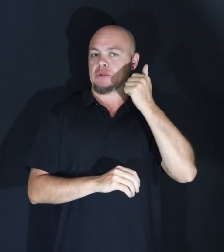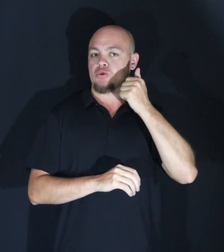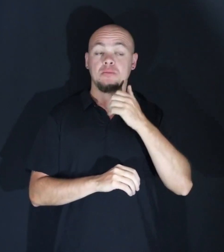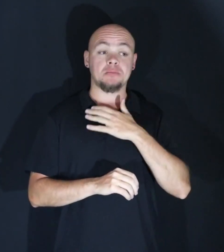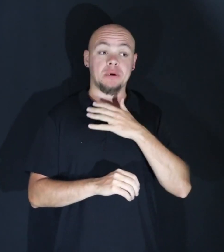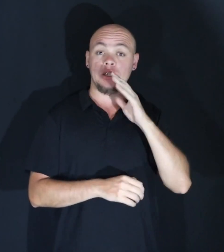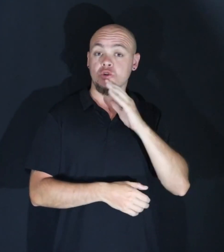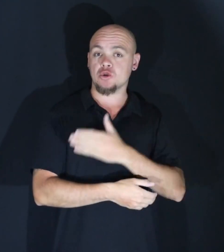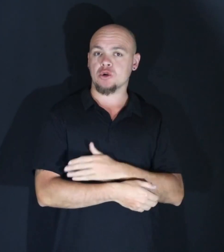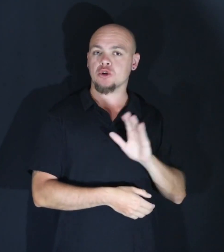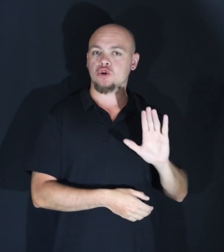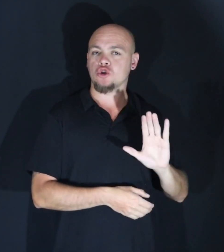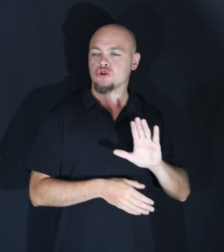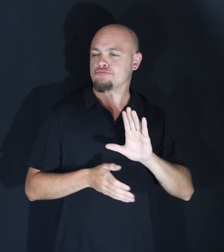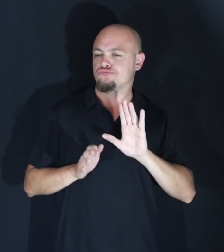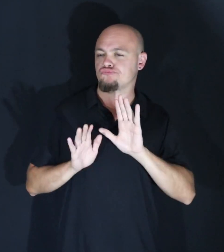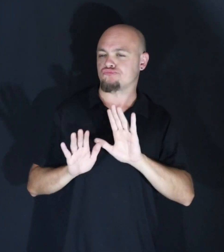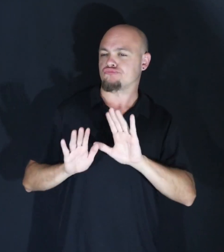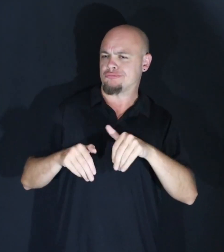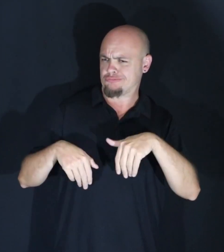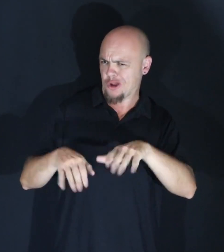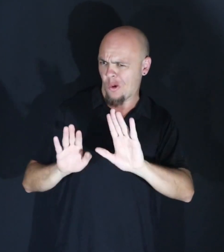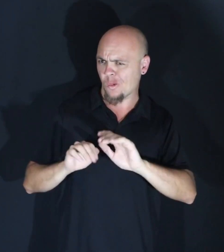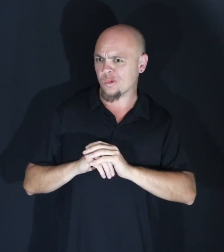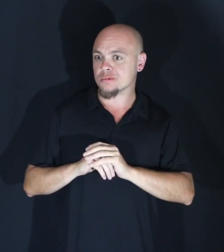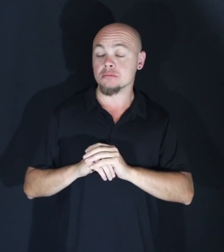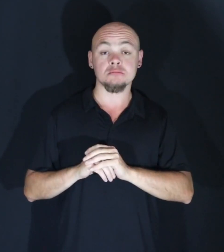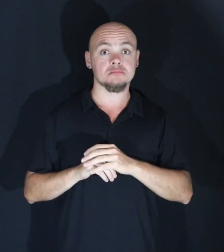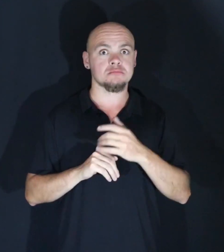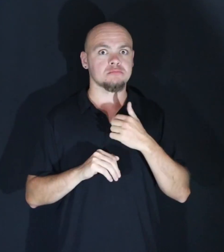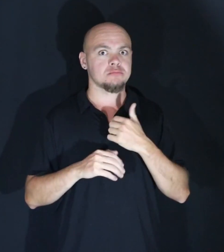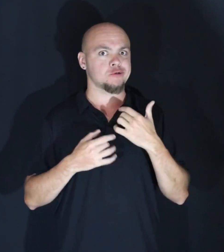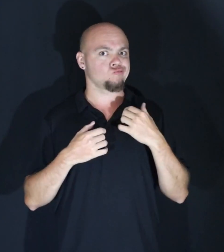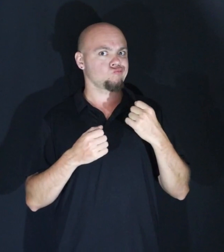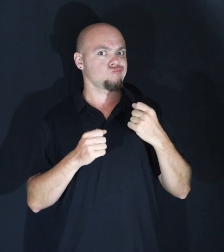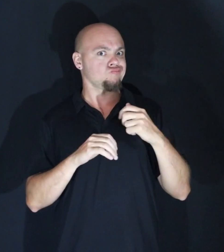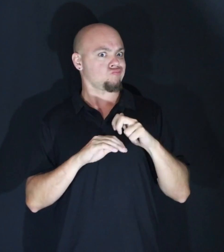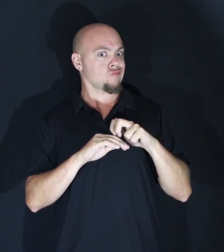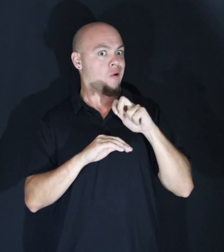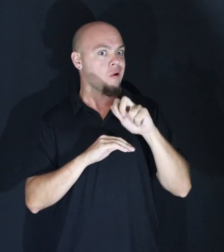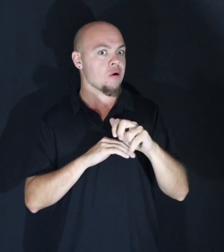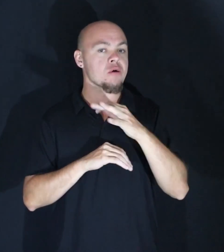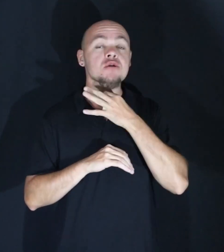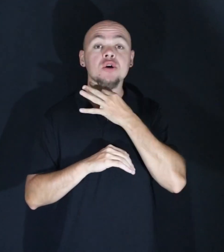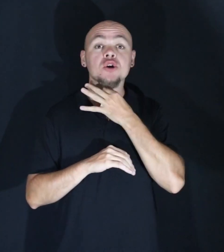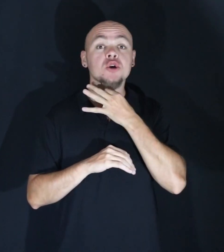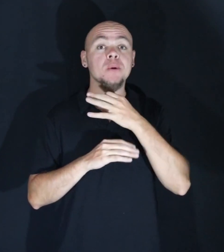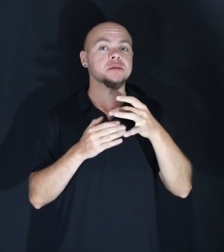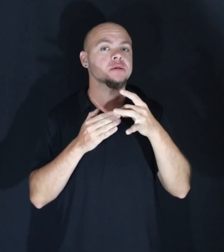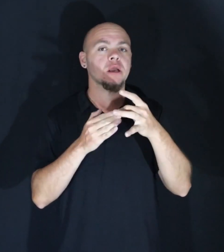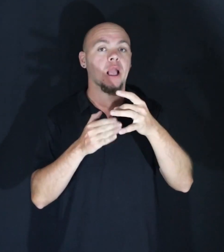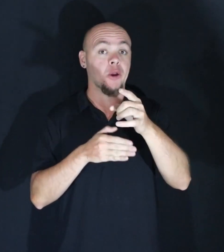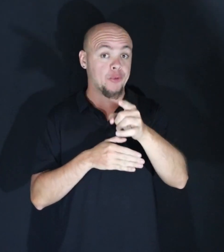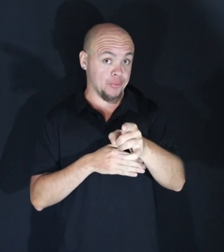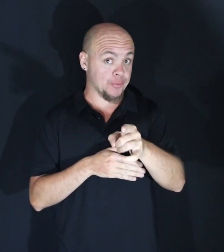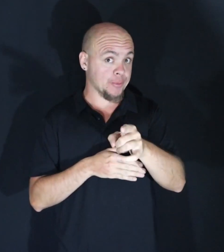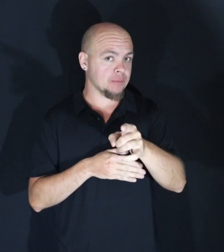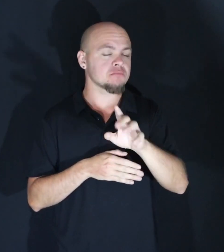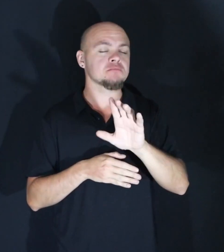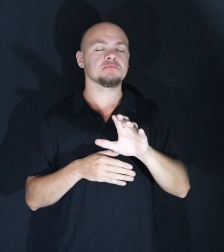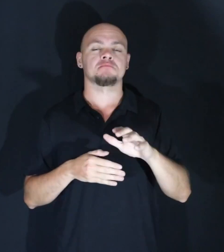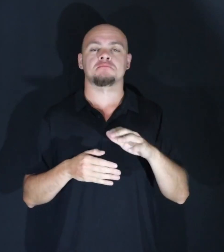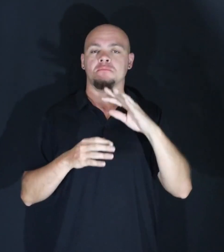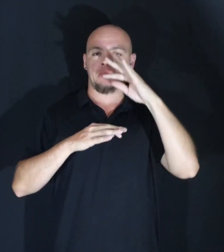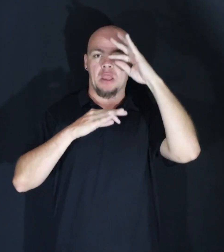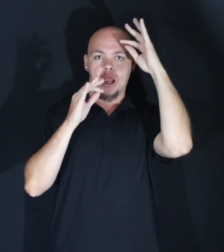nudge gave me the courage to take a leap. And if you let curiosity guide you, the